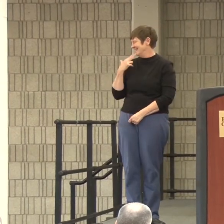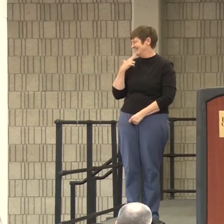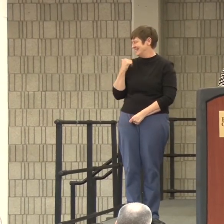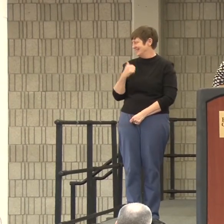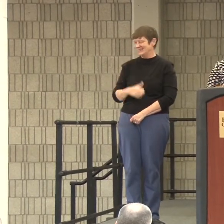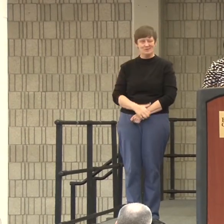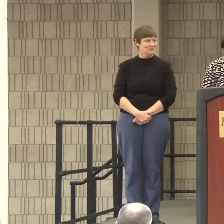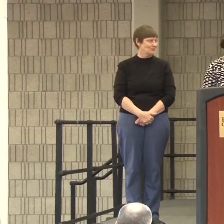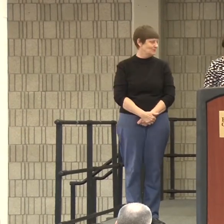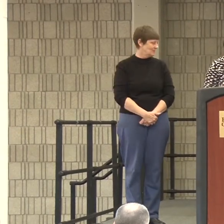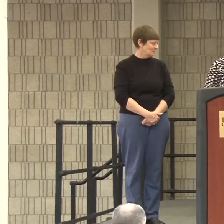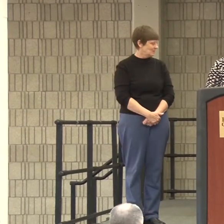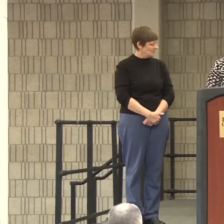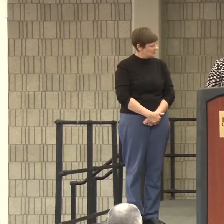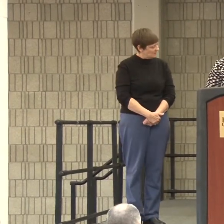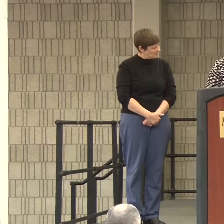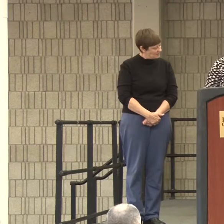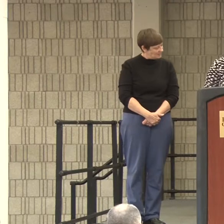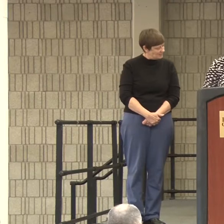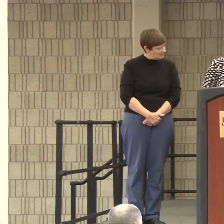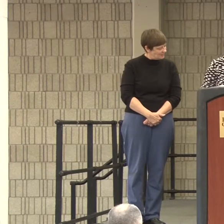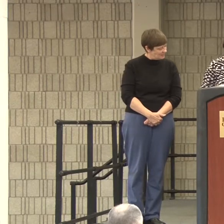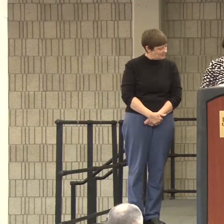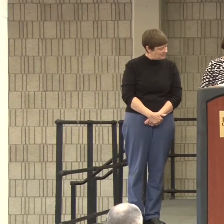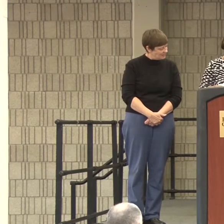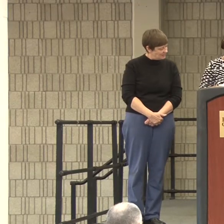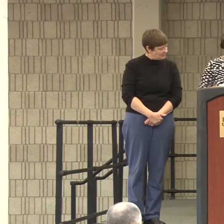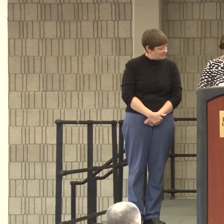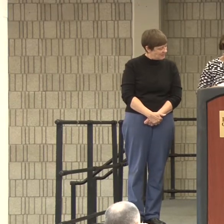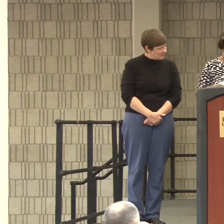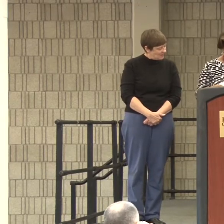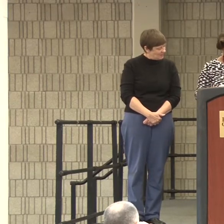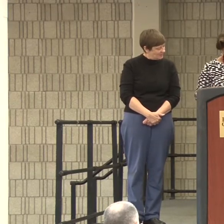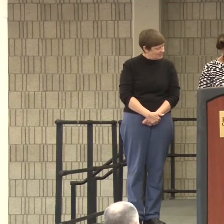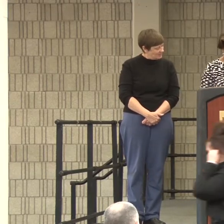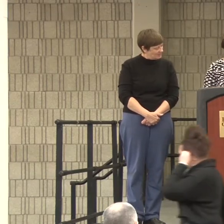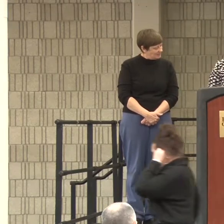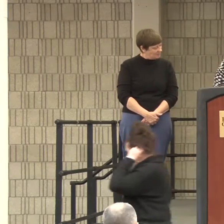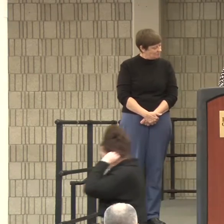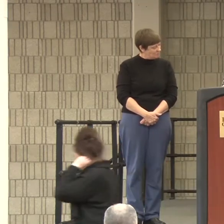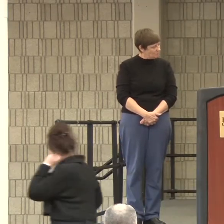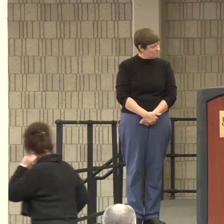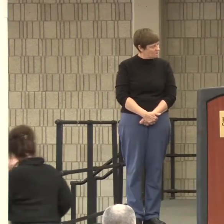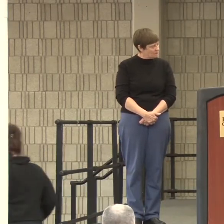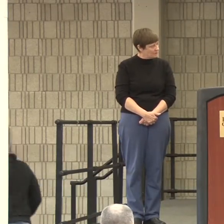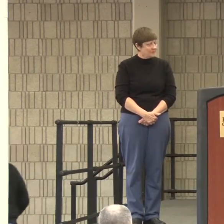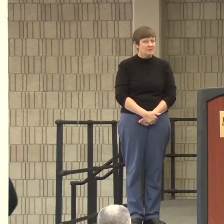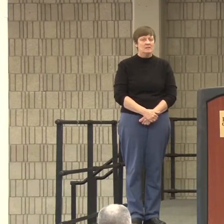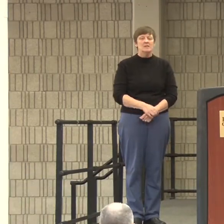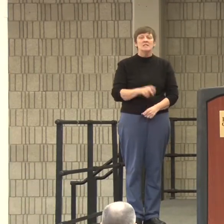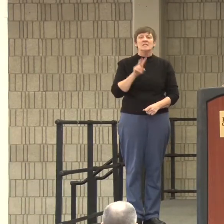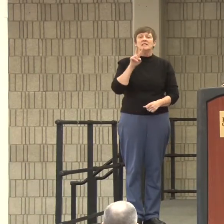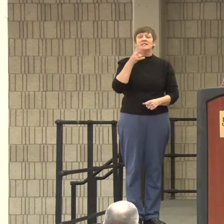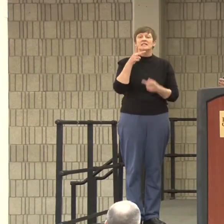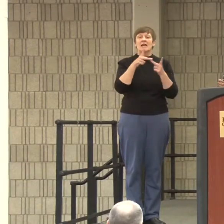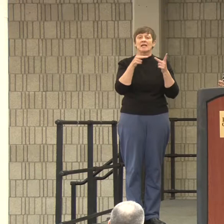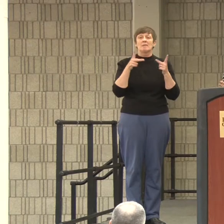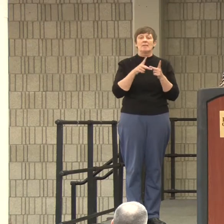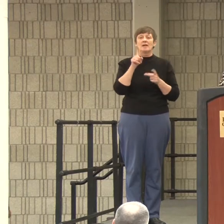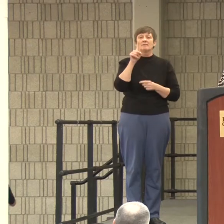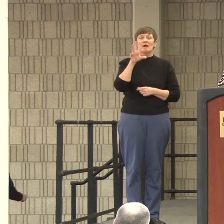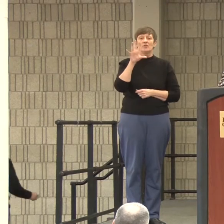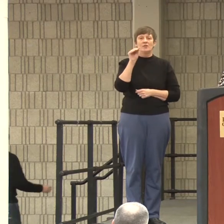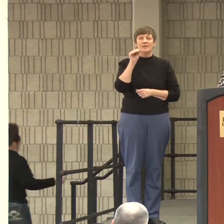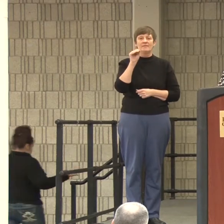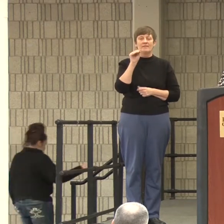That's okay. Oh. $100. Okay. Second place is $150. Okay, let me announce that. Second place is